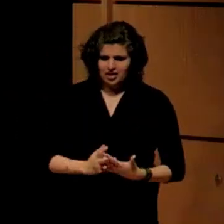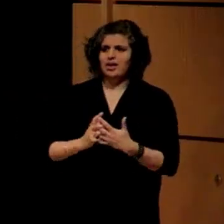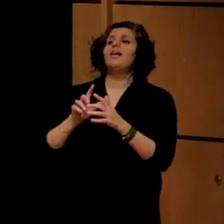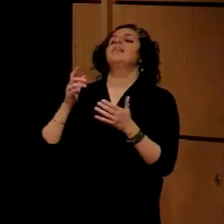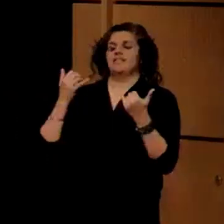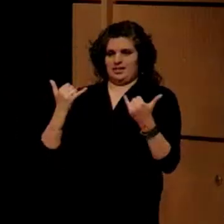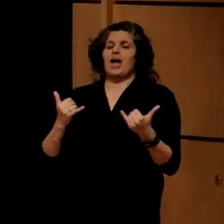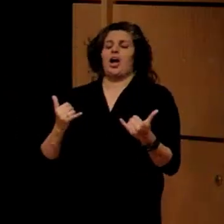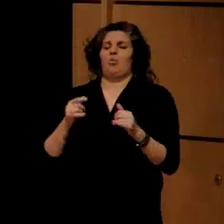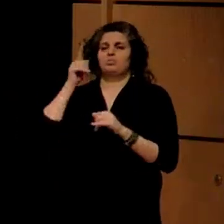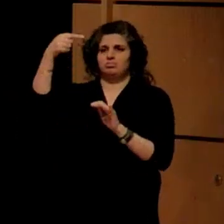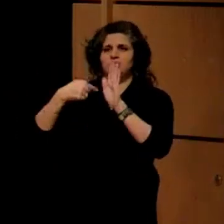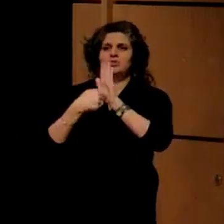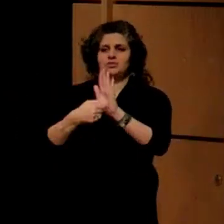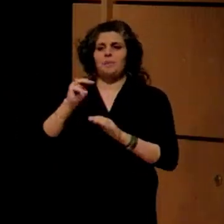Contemporary Art.